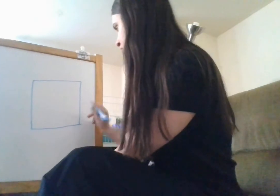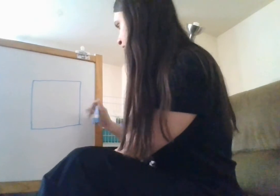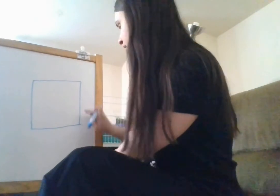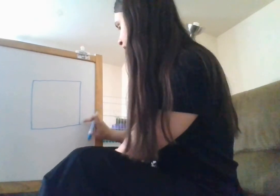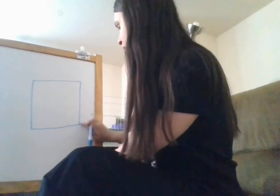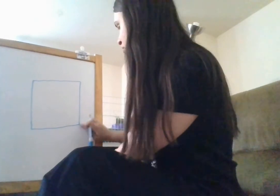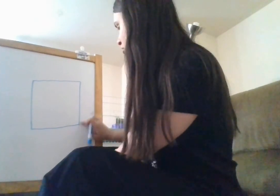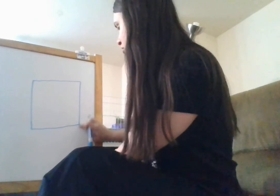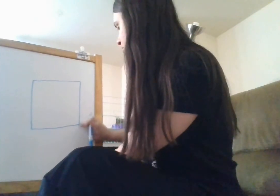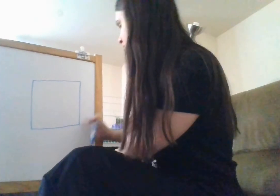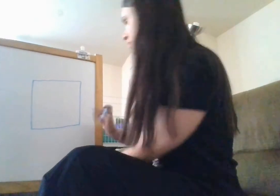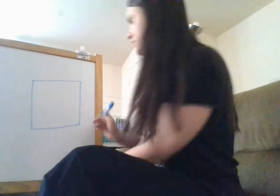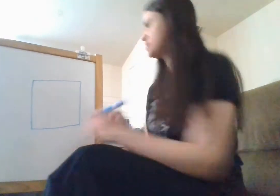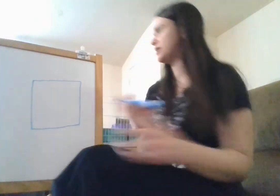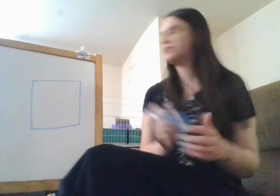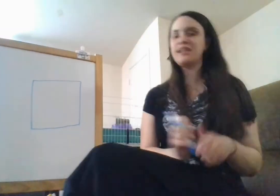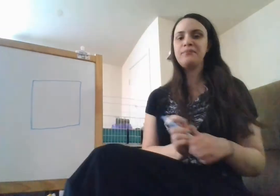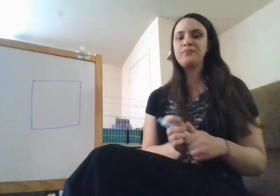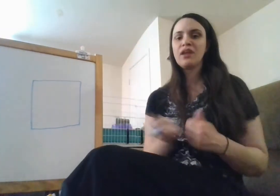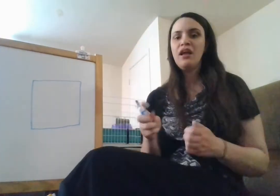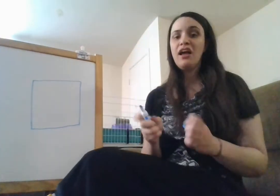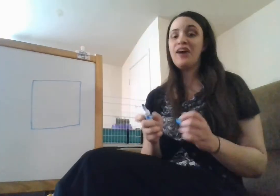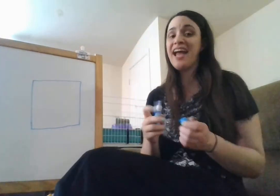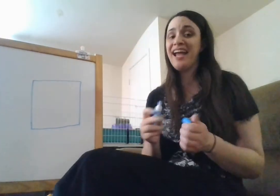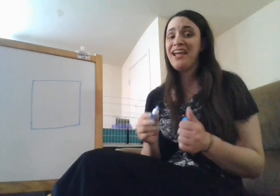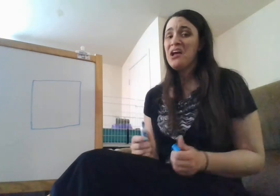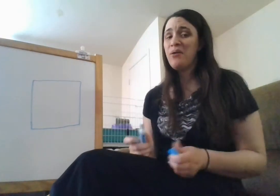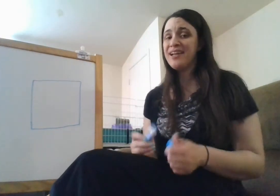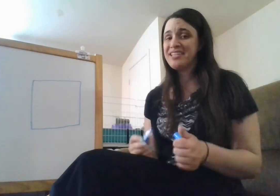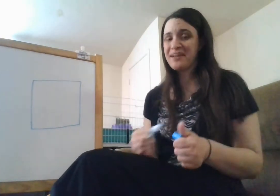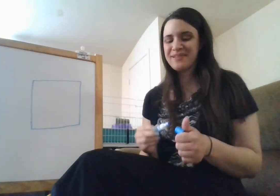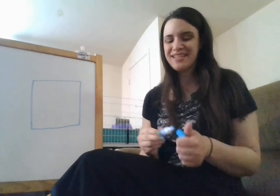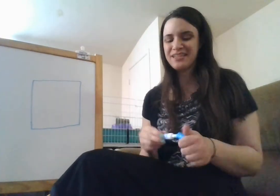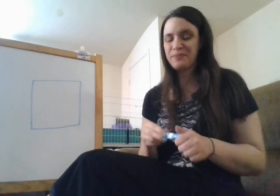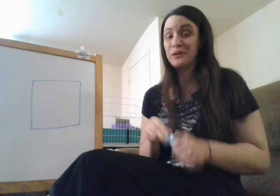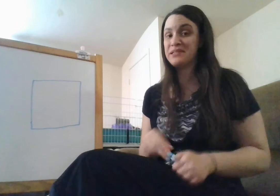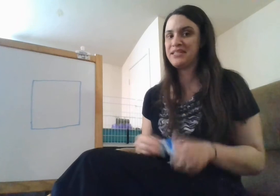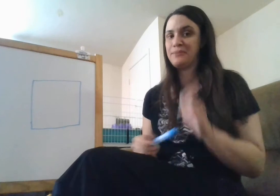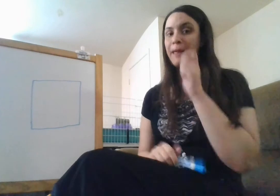Okay, that came out horrible, but pretend it didn't. Okay, what shape is this supposed to be?